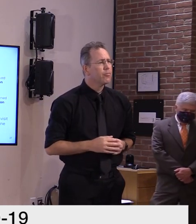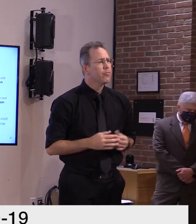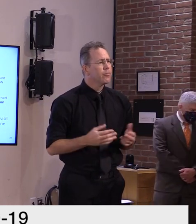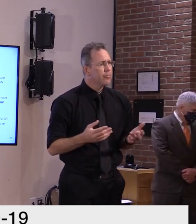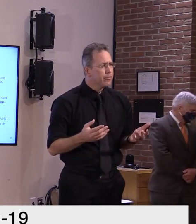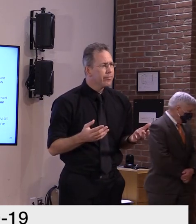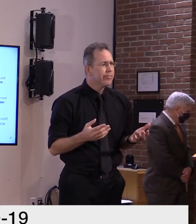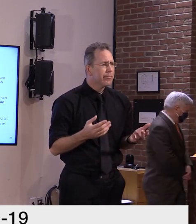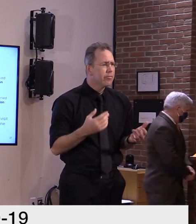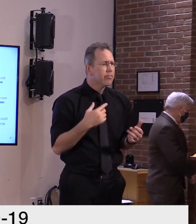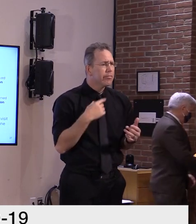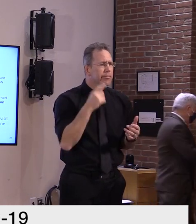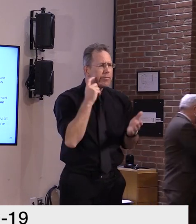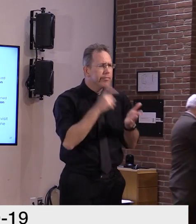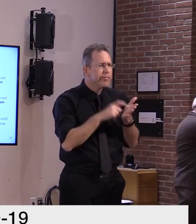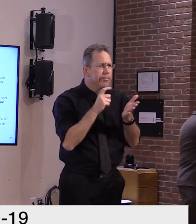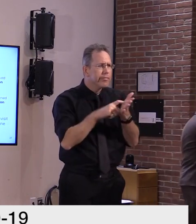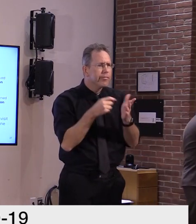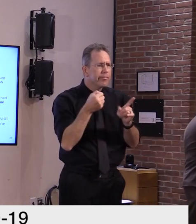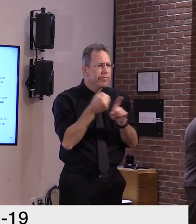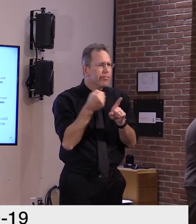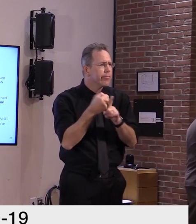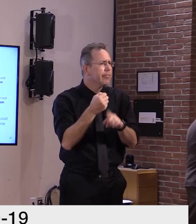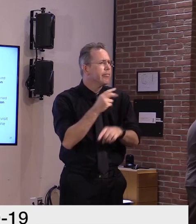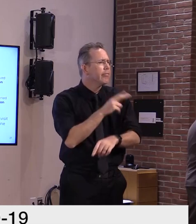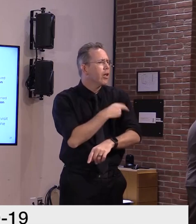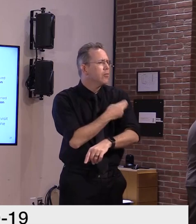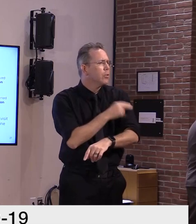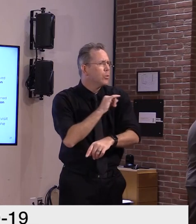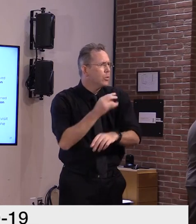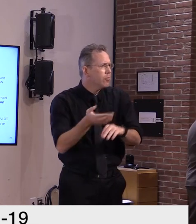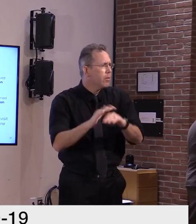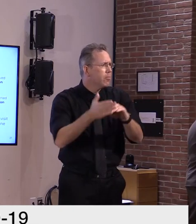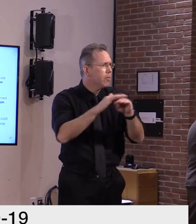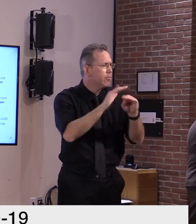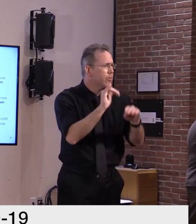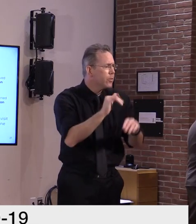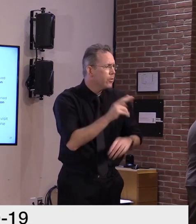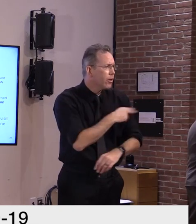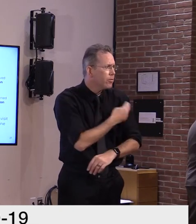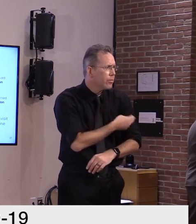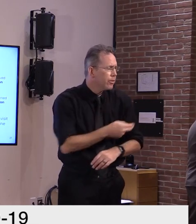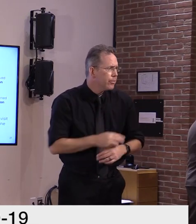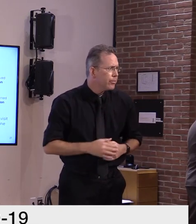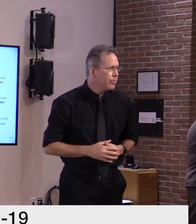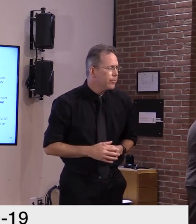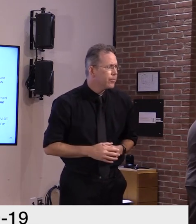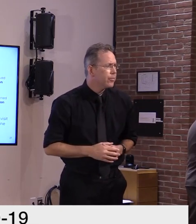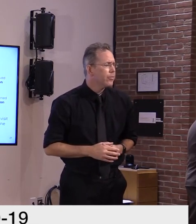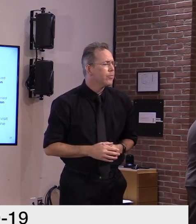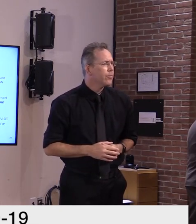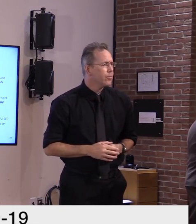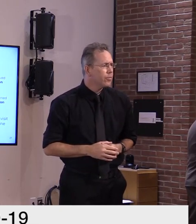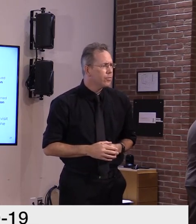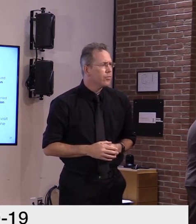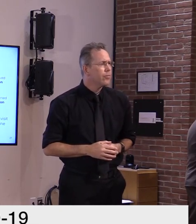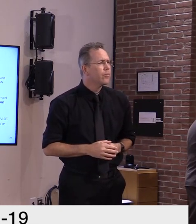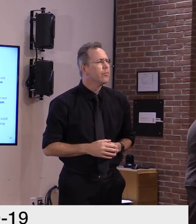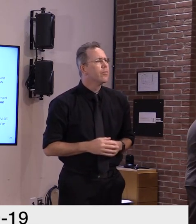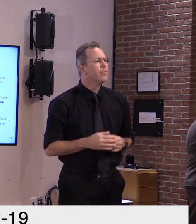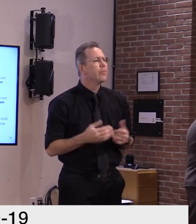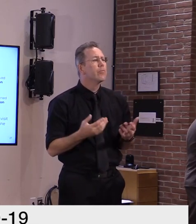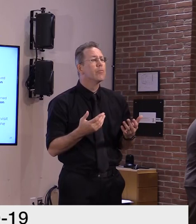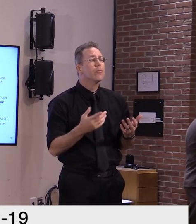well. So lately what we've noticed in Vermont is that we